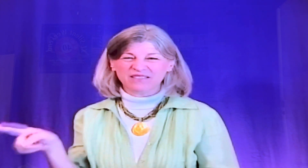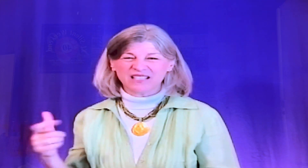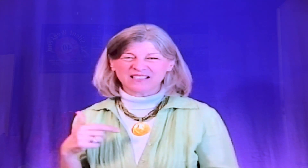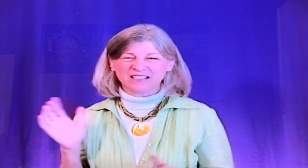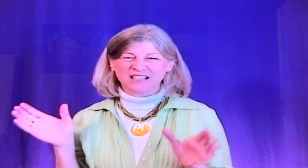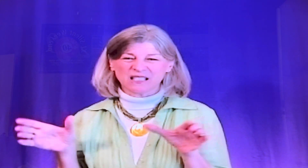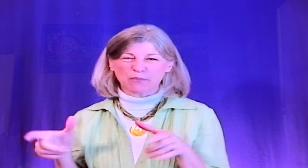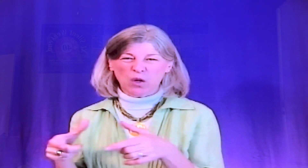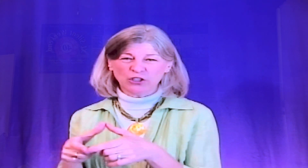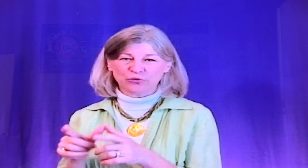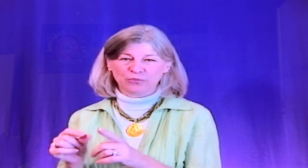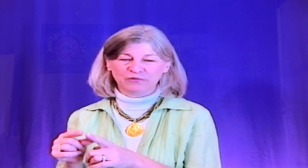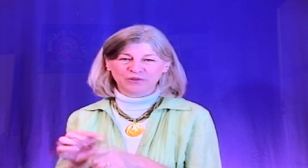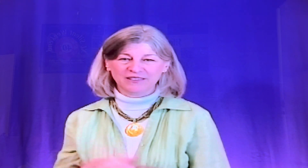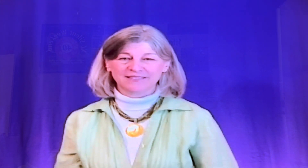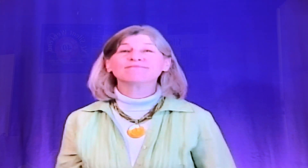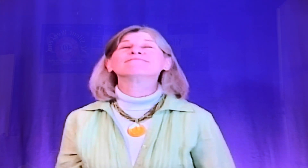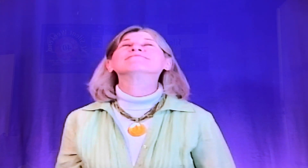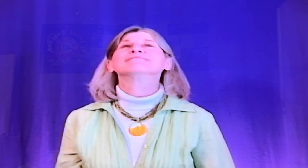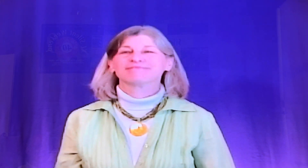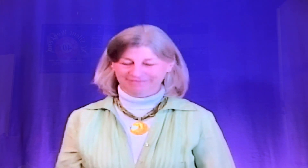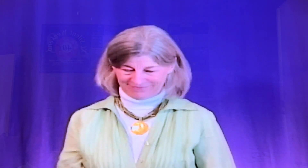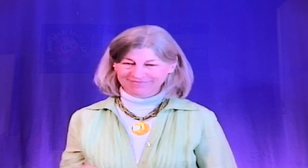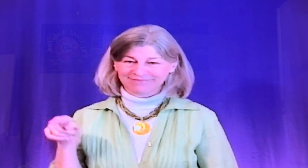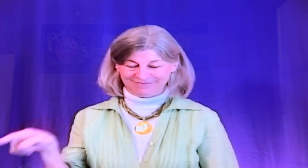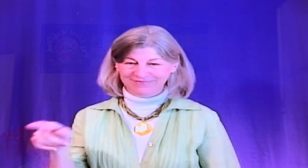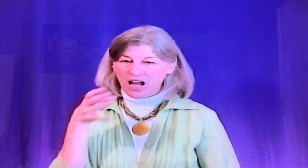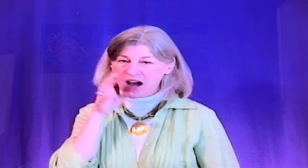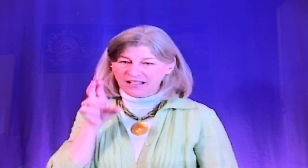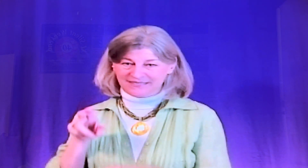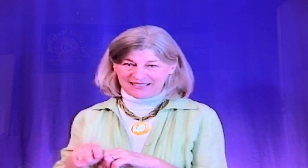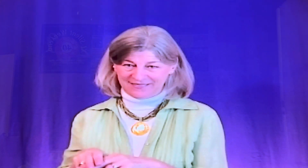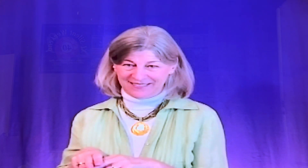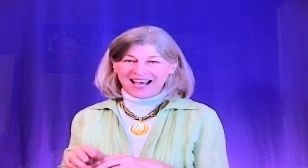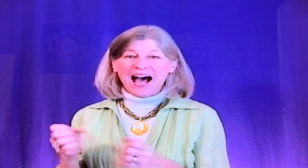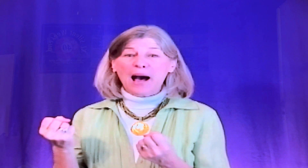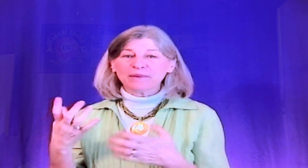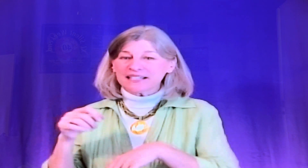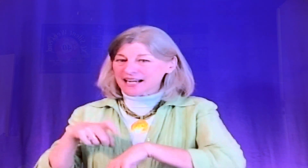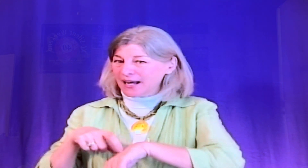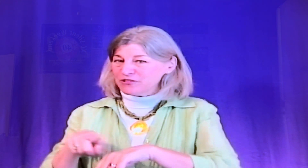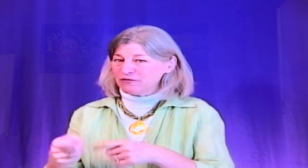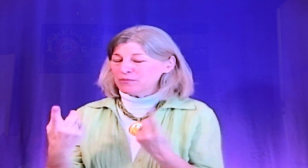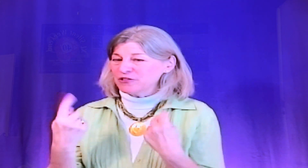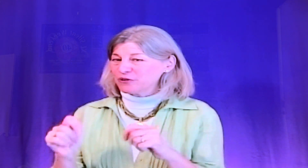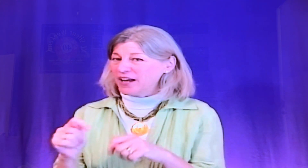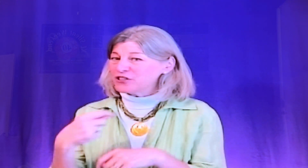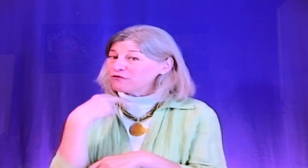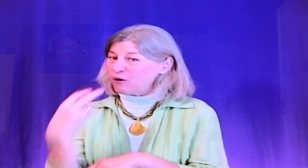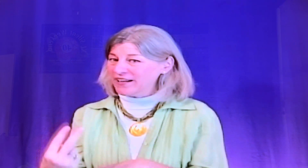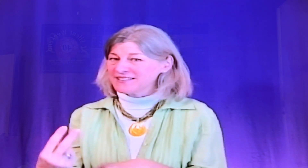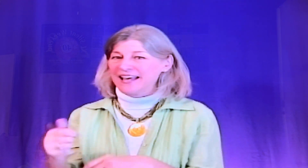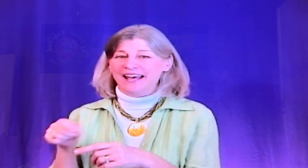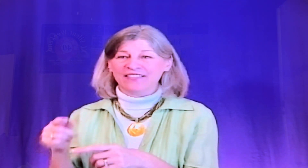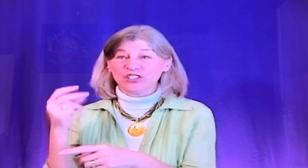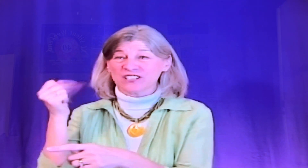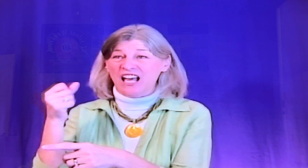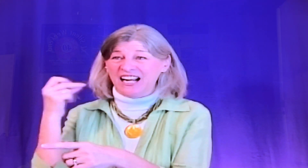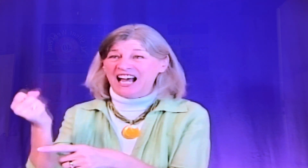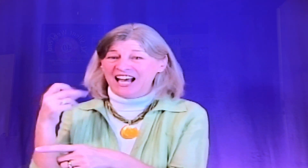these is the smallest group of words? Hot seat. How many times have you been trying to voice and there's like, you